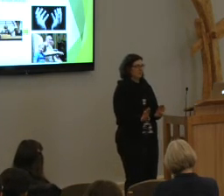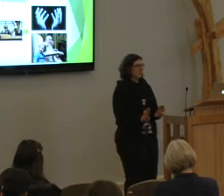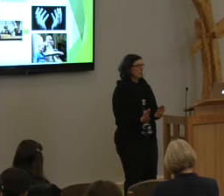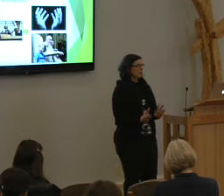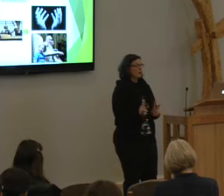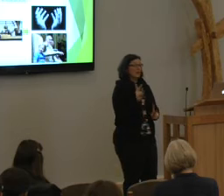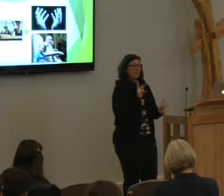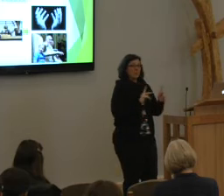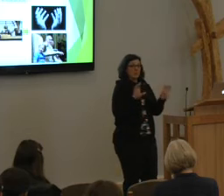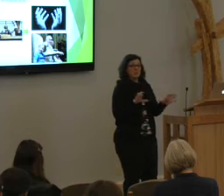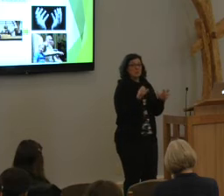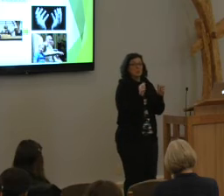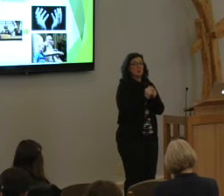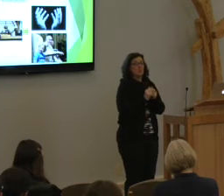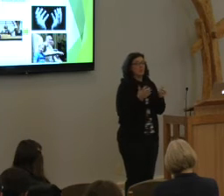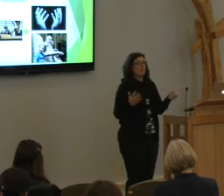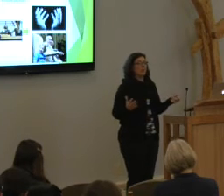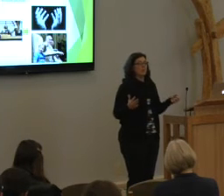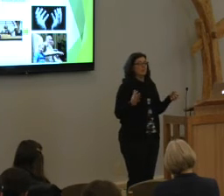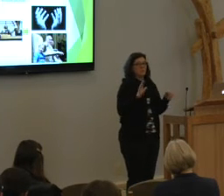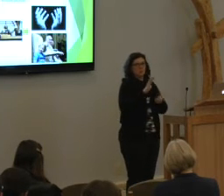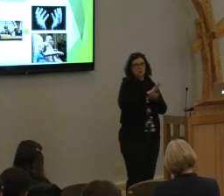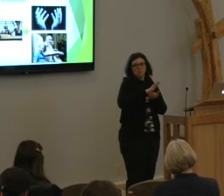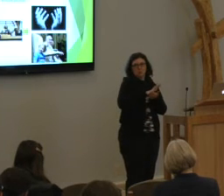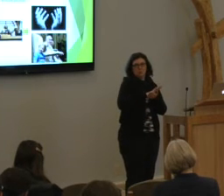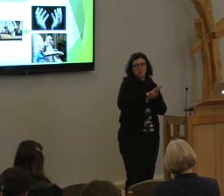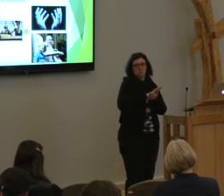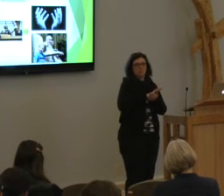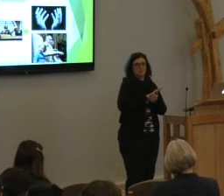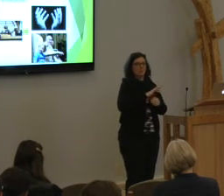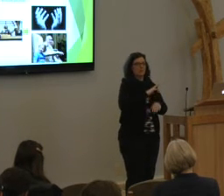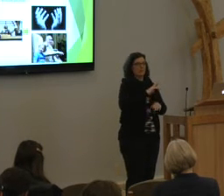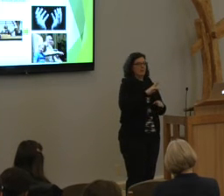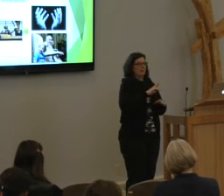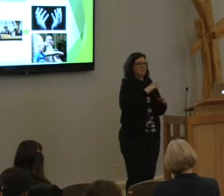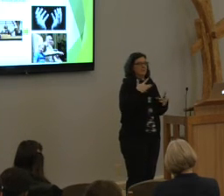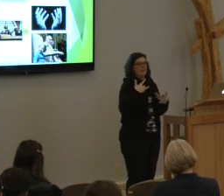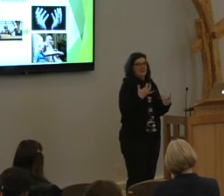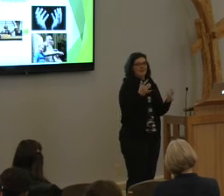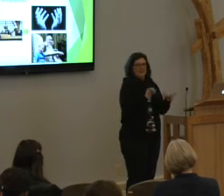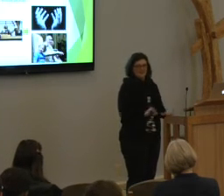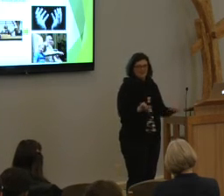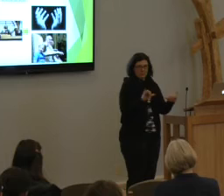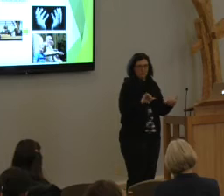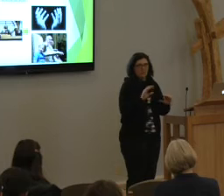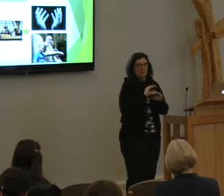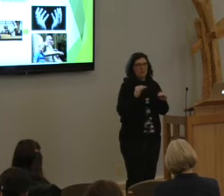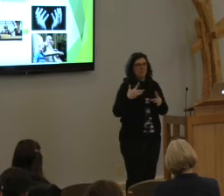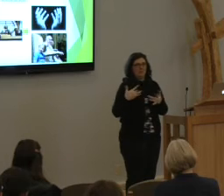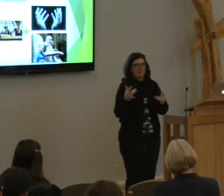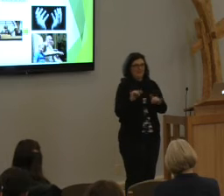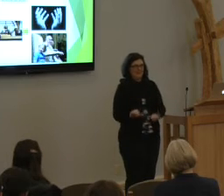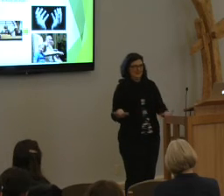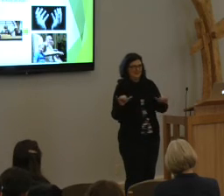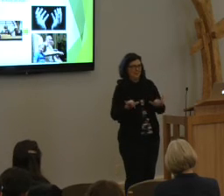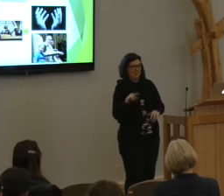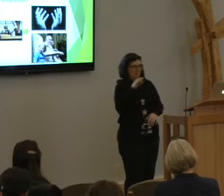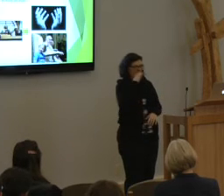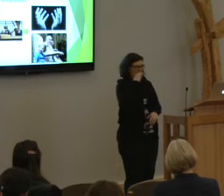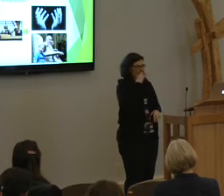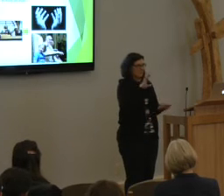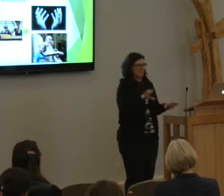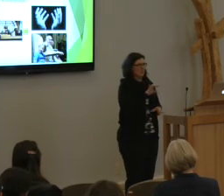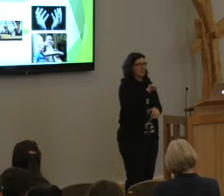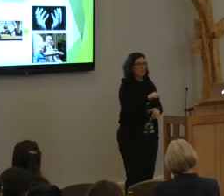that now with whole schools, not just with kids with behavioral challenges, with whole schools. Think about how much